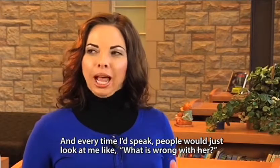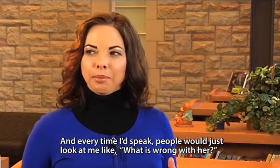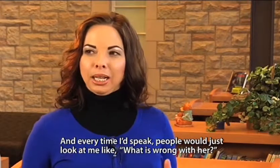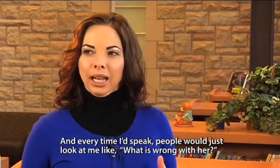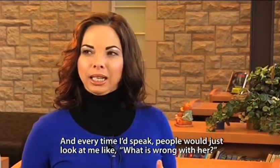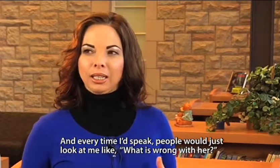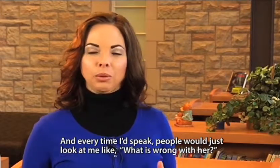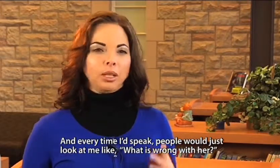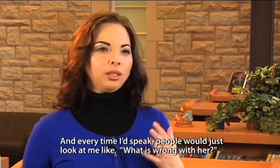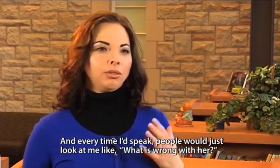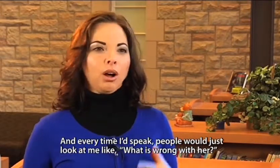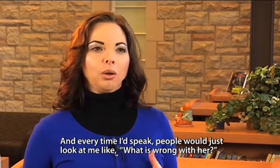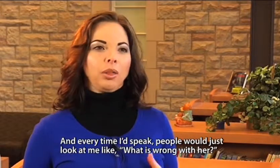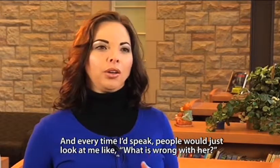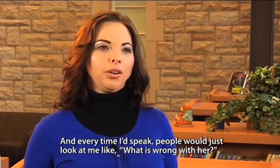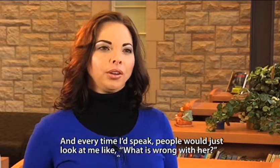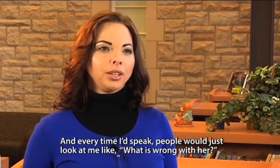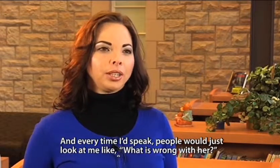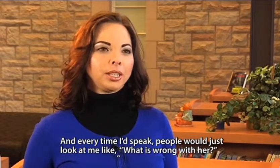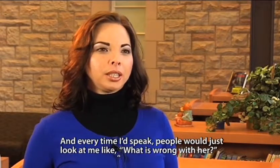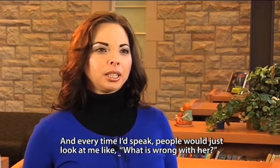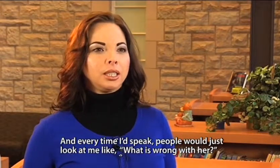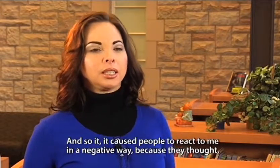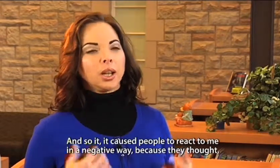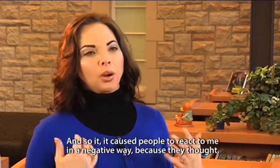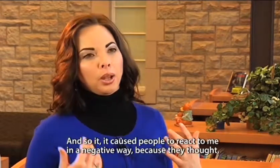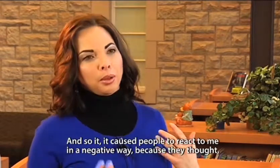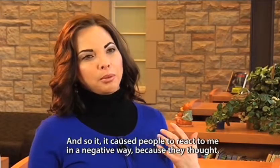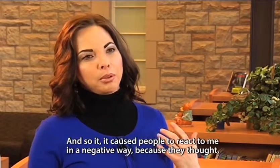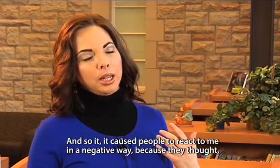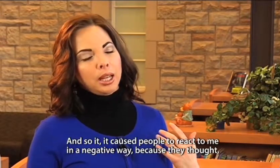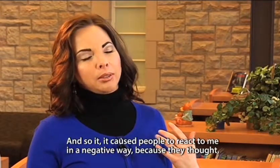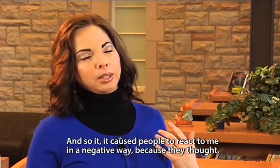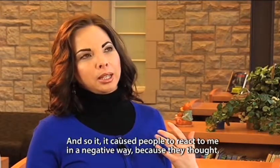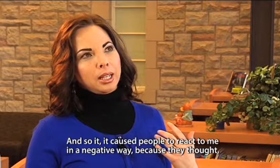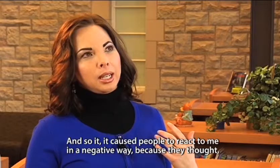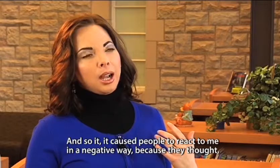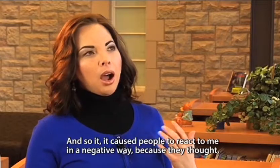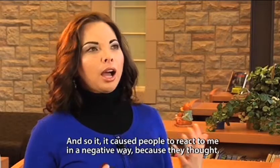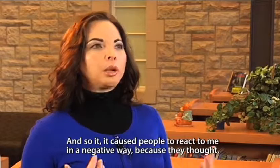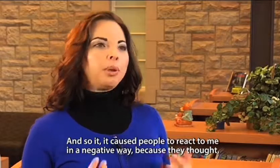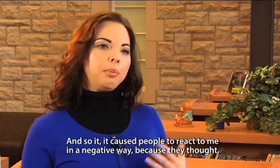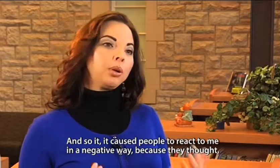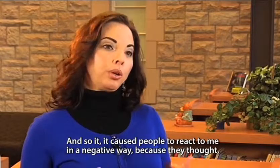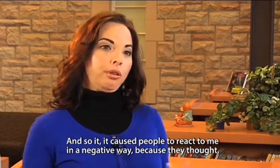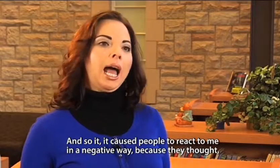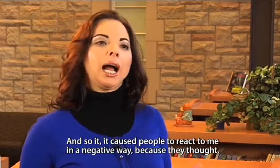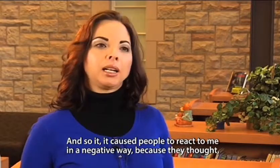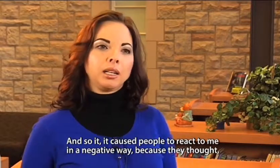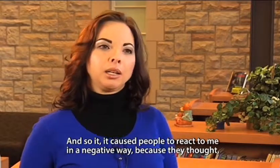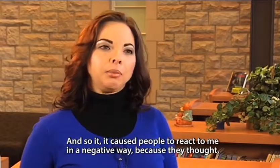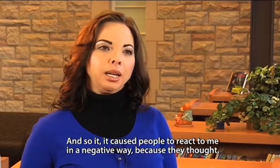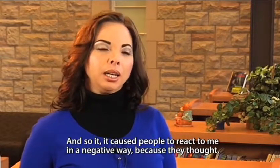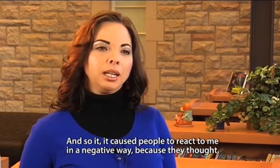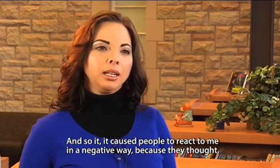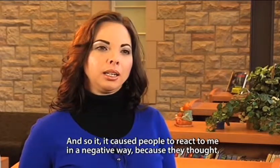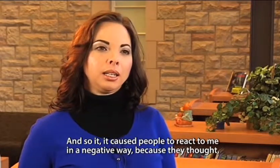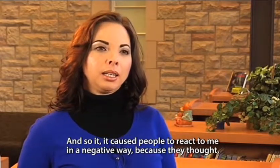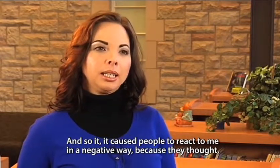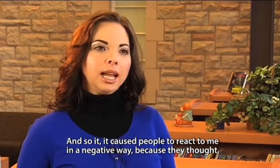at me like, what is wrong with her? And so it caused people to react to me in a